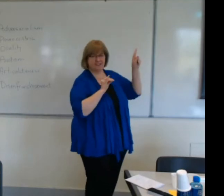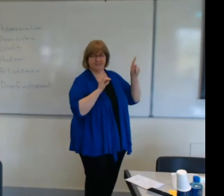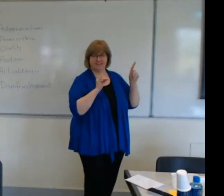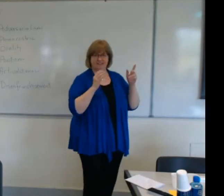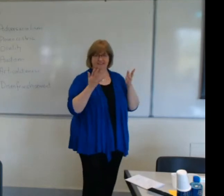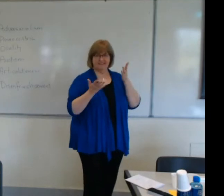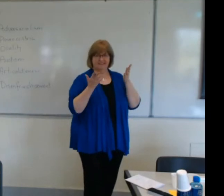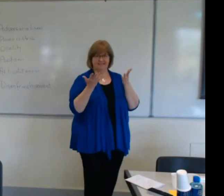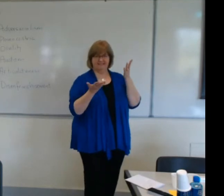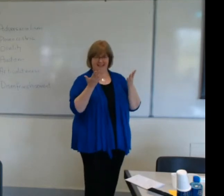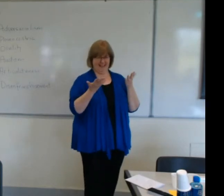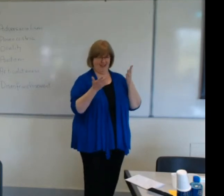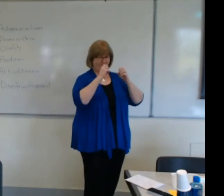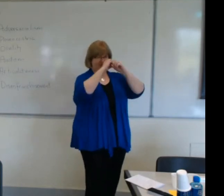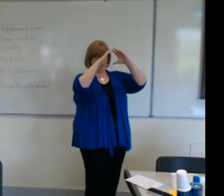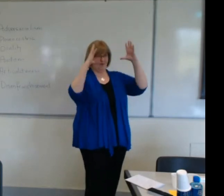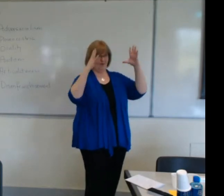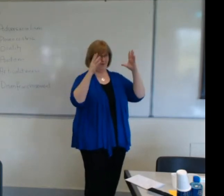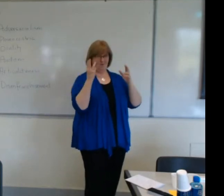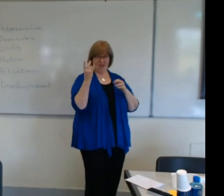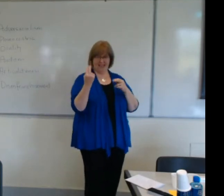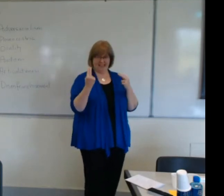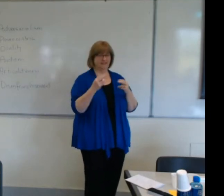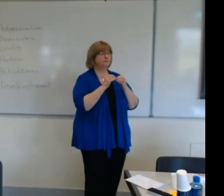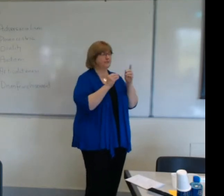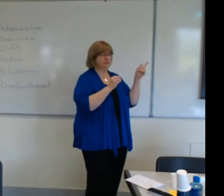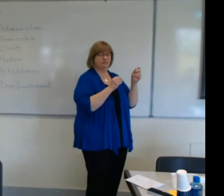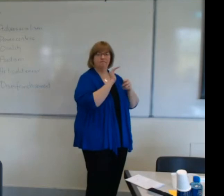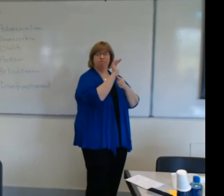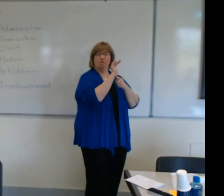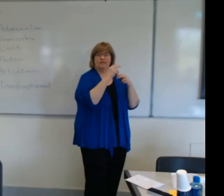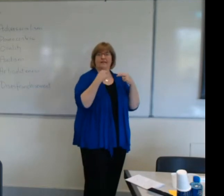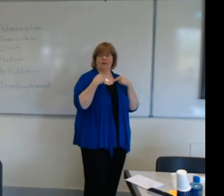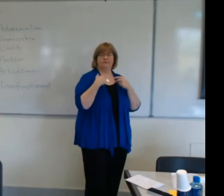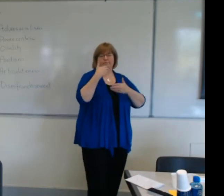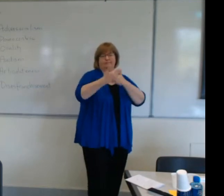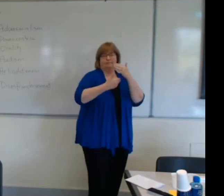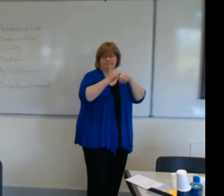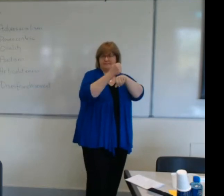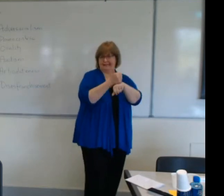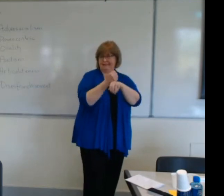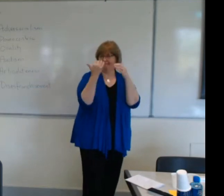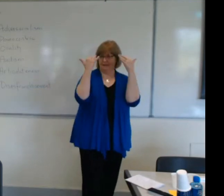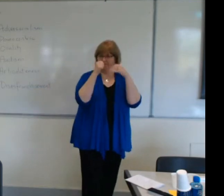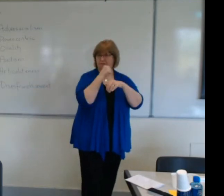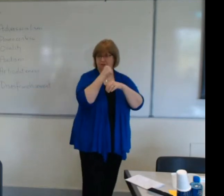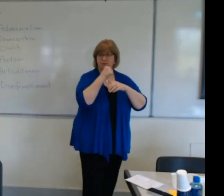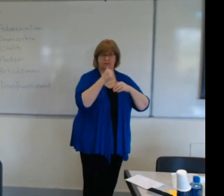wondering, a deaf interpreter? How does that happen? What's the need for it? So if we are looking at foreign deaf